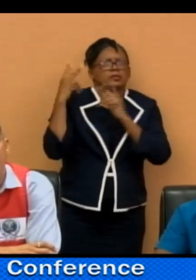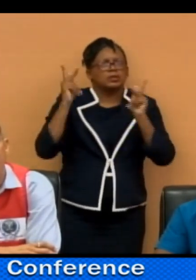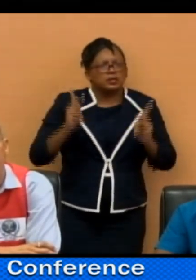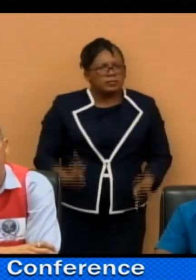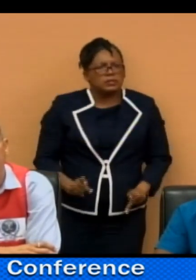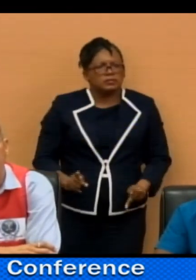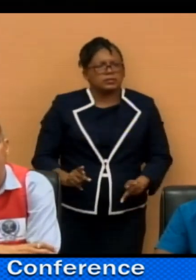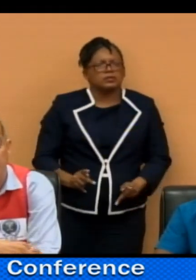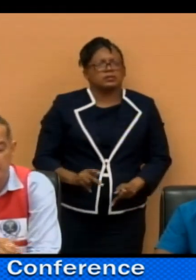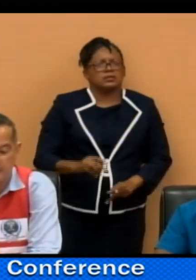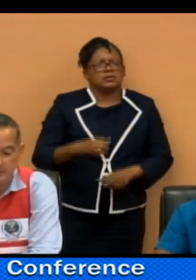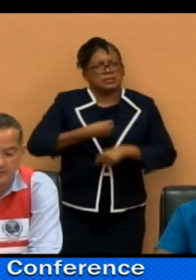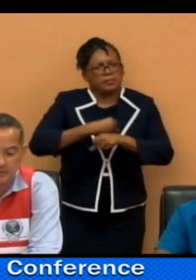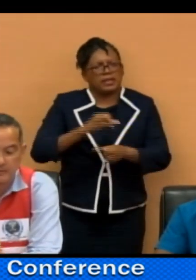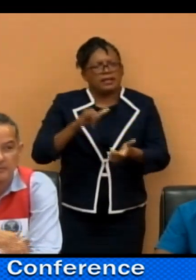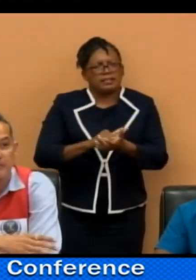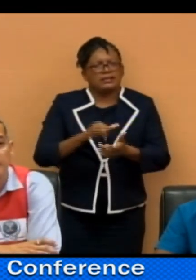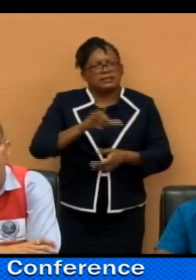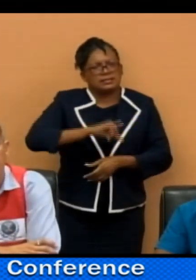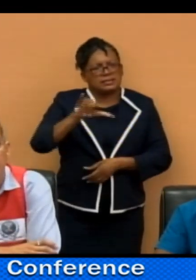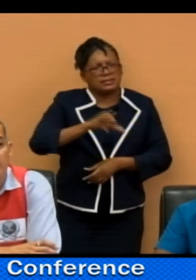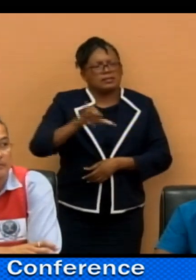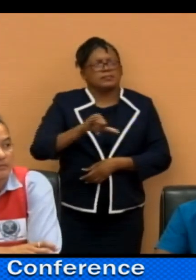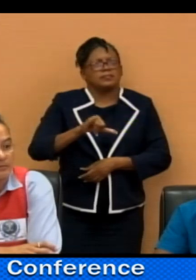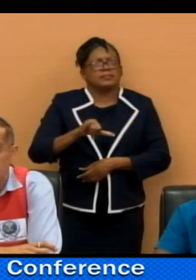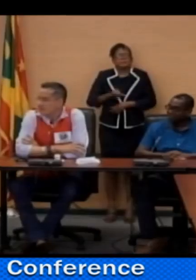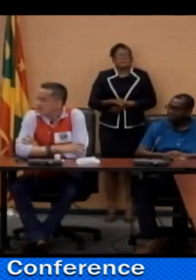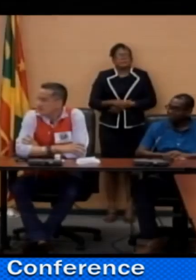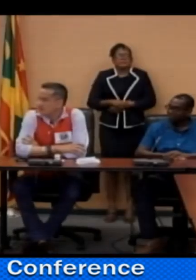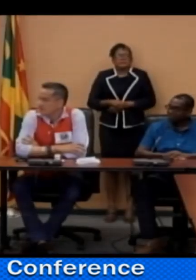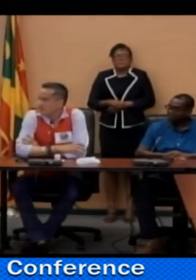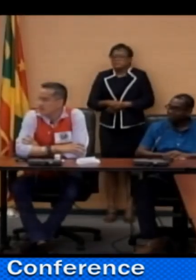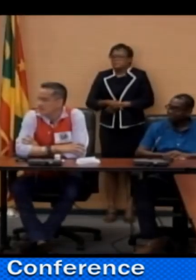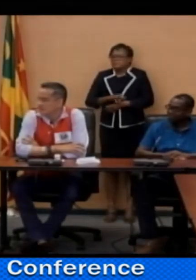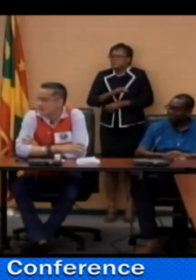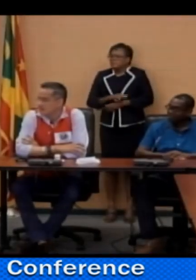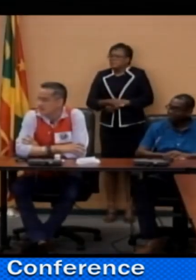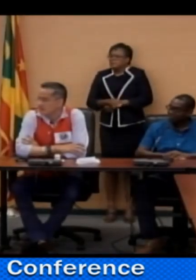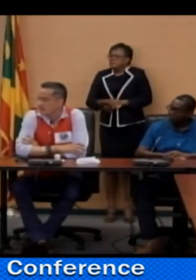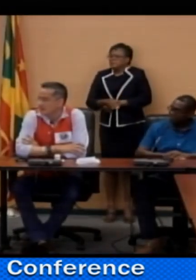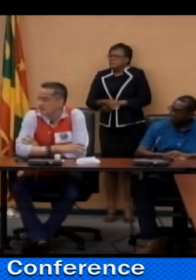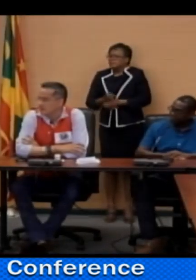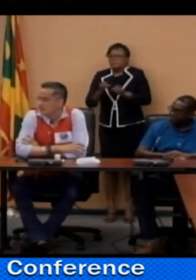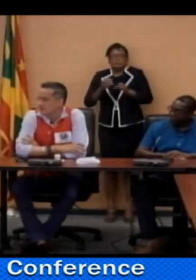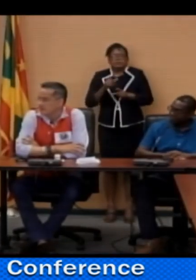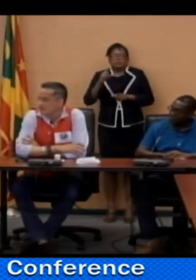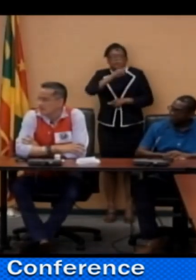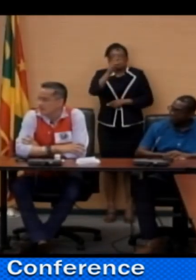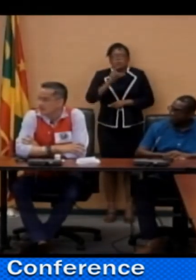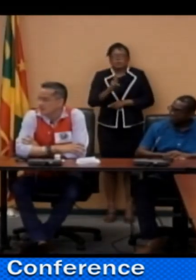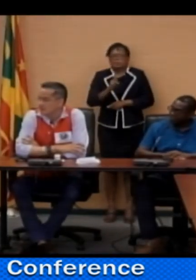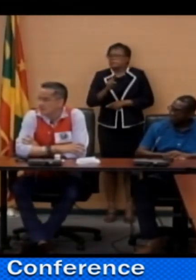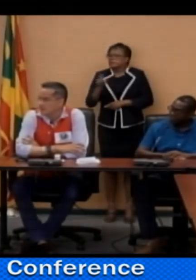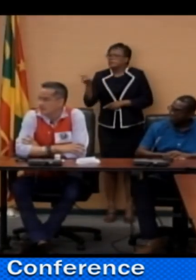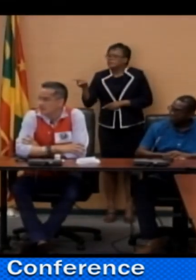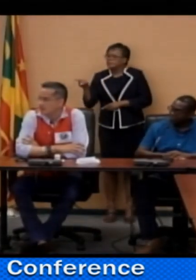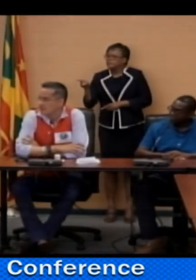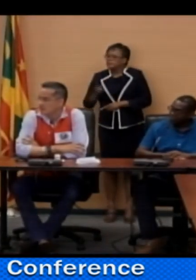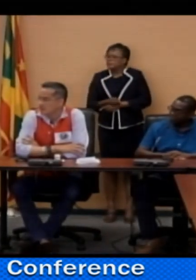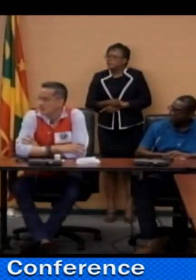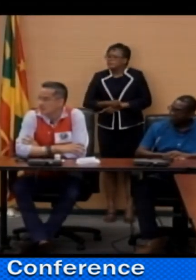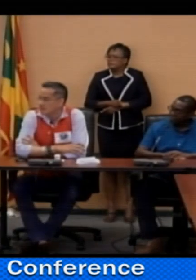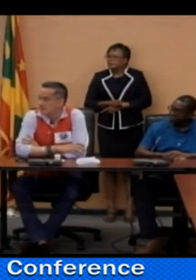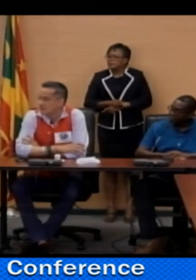that same assumption. All right, let me just ask a couple questions from the media workers here. Someone is concerned that everybody